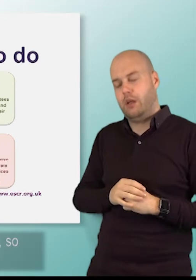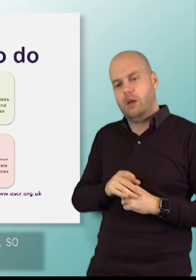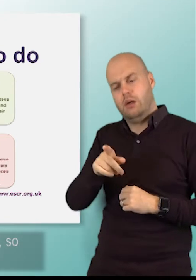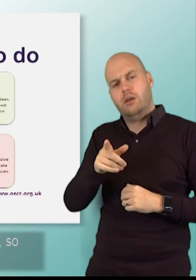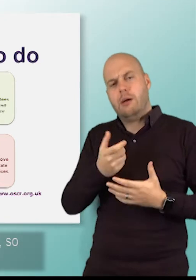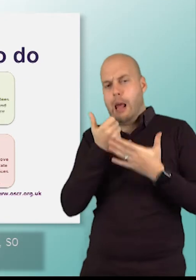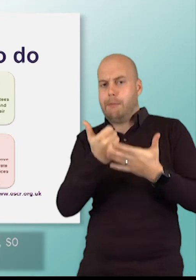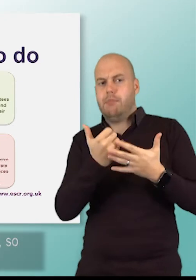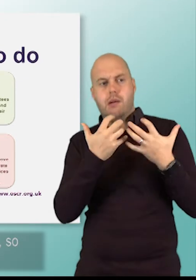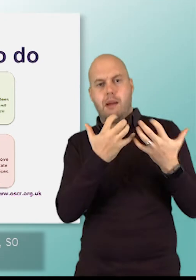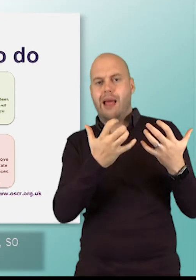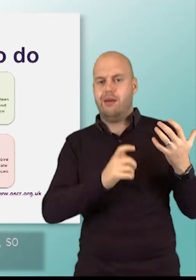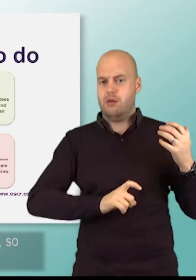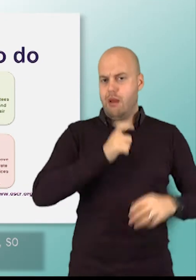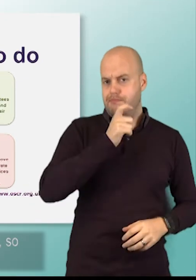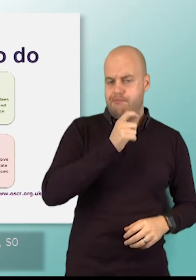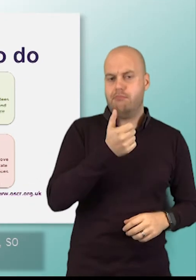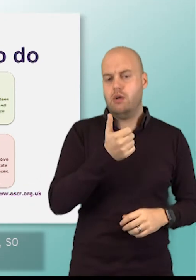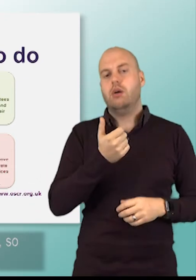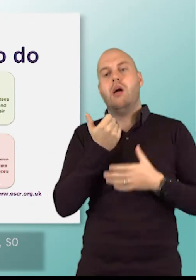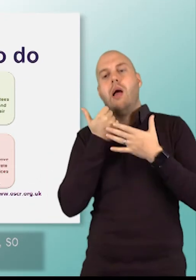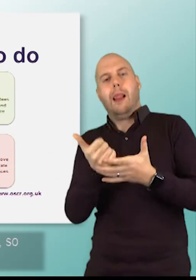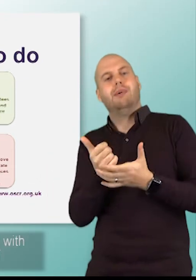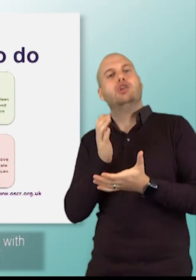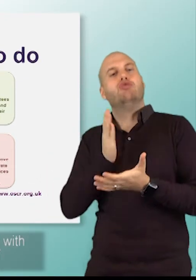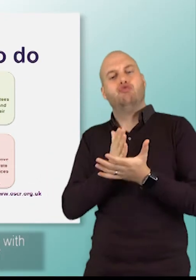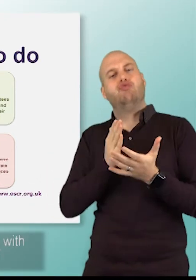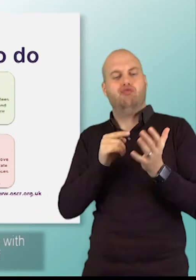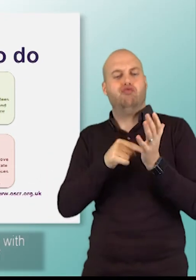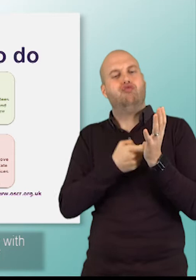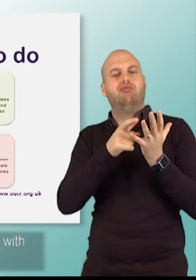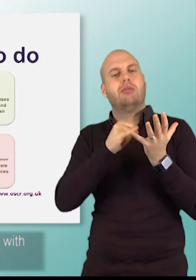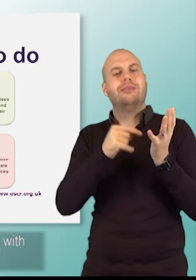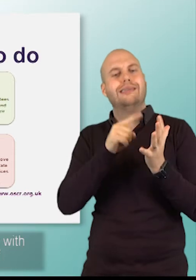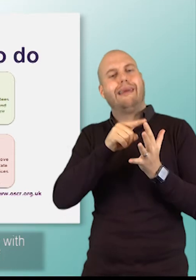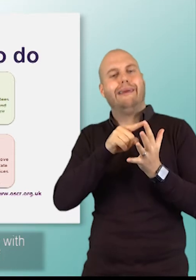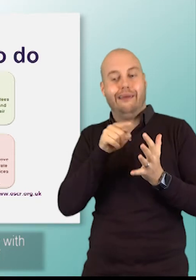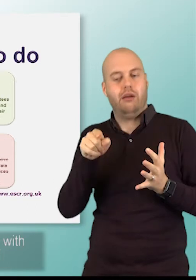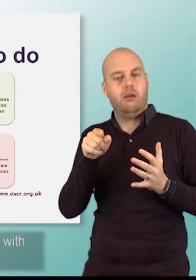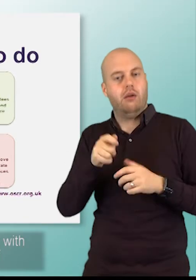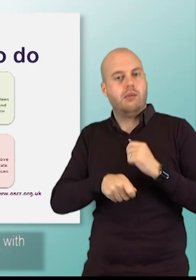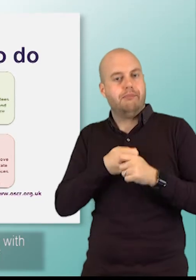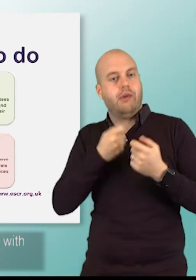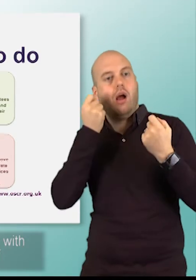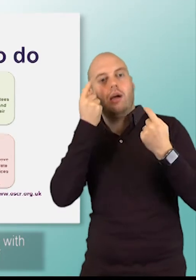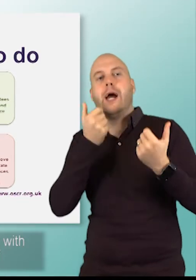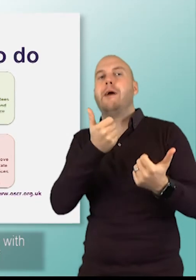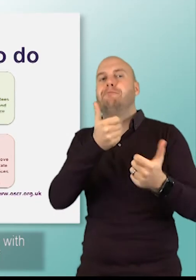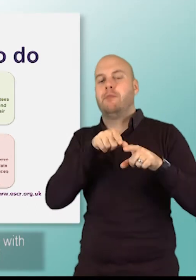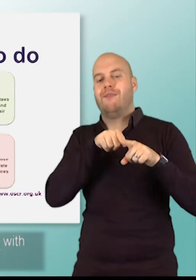we do. So helping the public have more confidence, helping charity trustees to understand